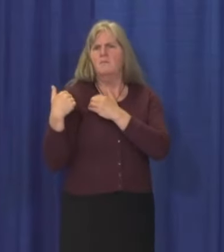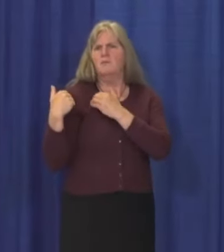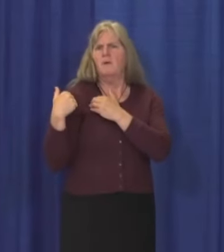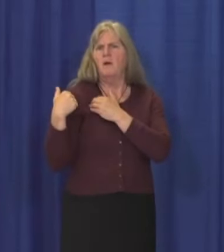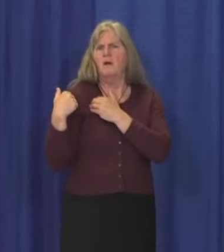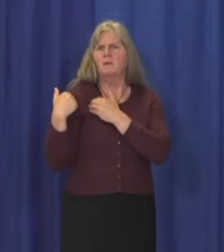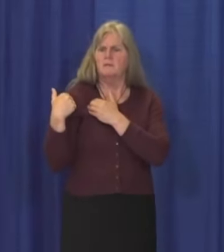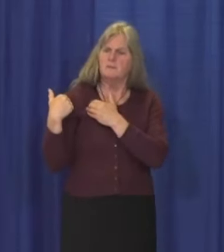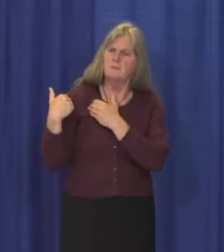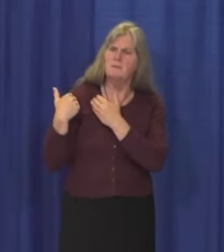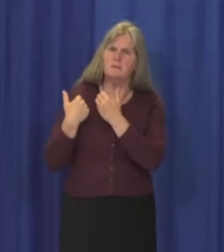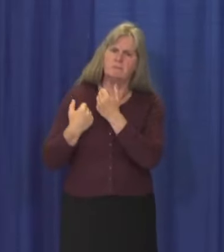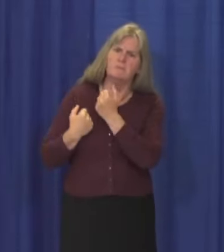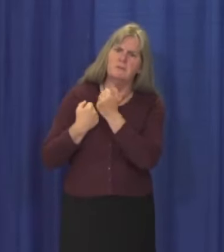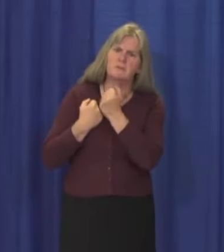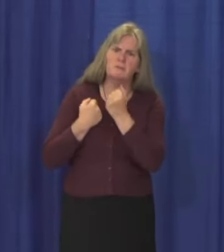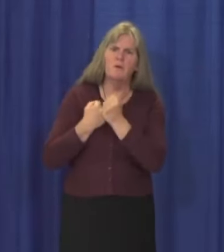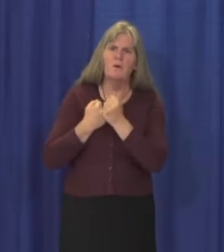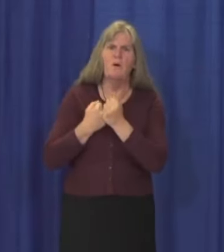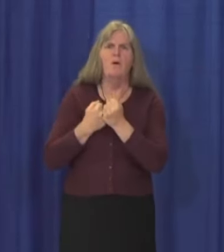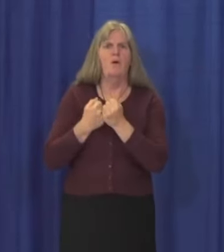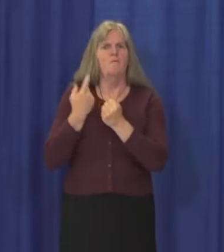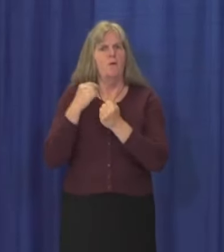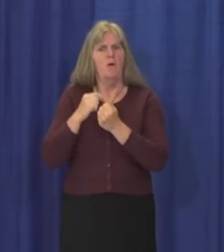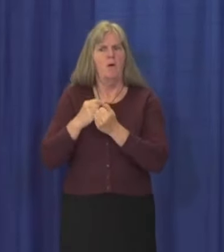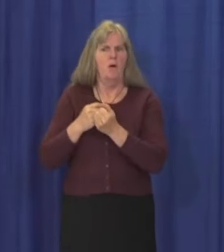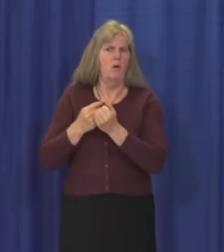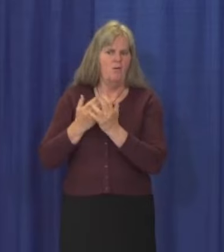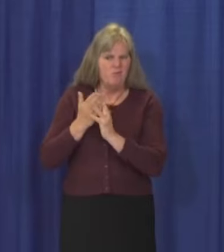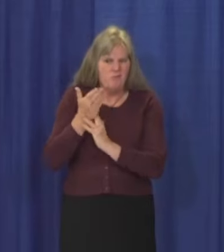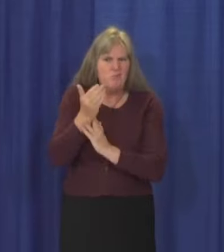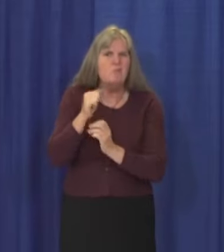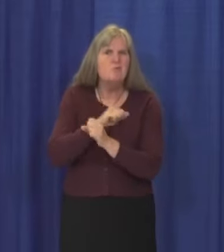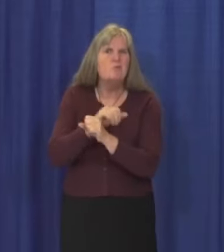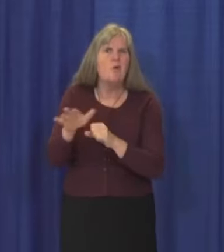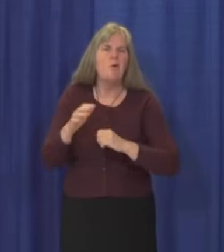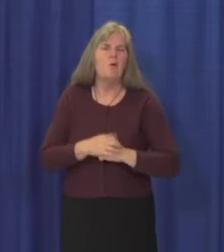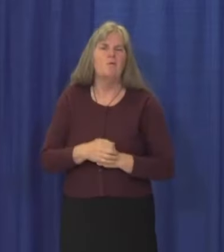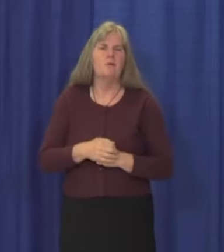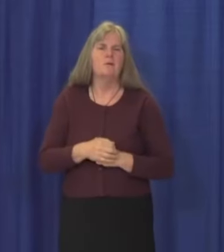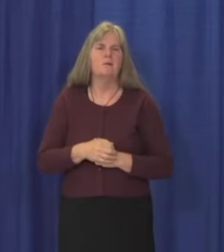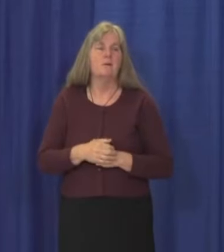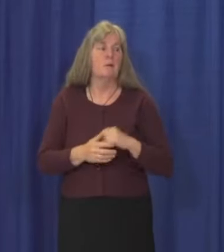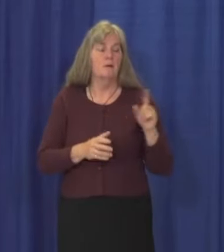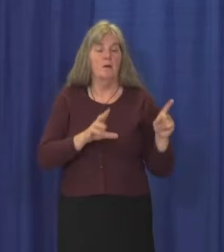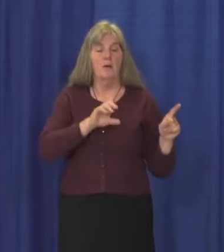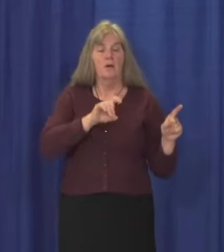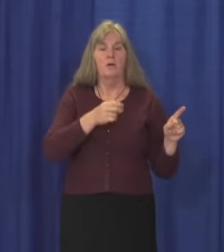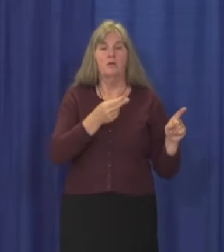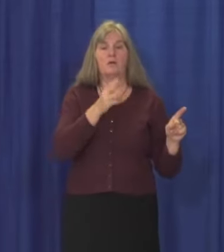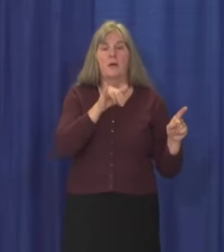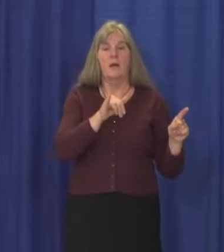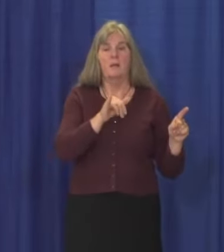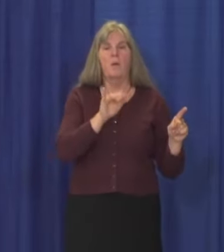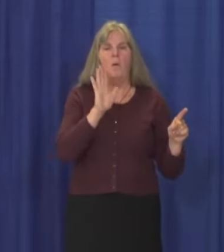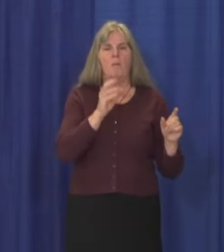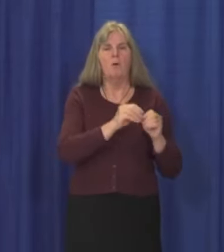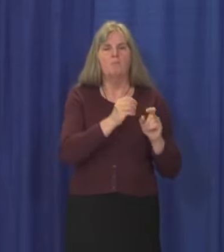we emerge from this pandemic. Now, Dr. Hanley will be providing additional details about the current situation in a